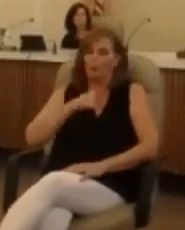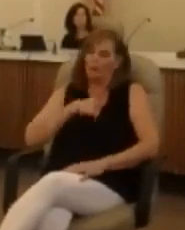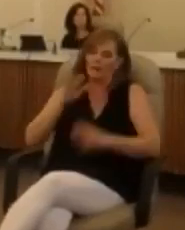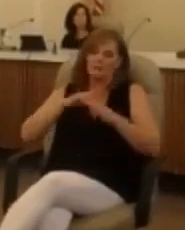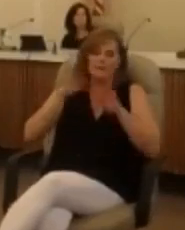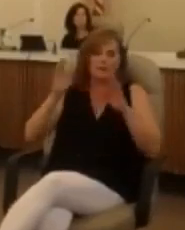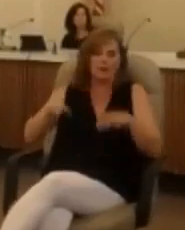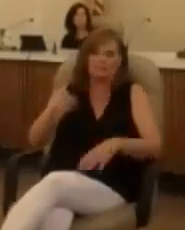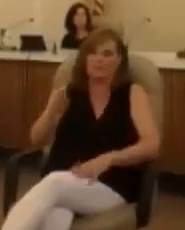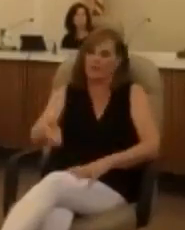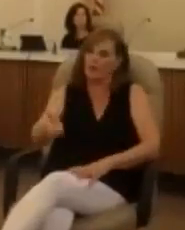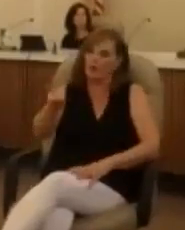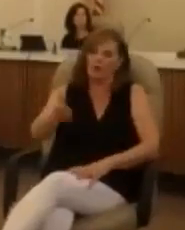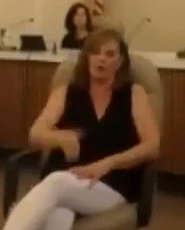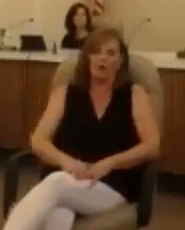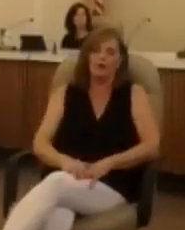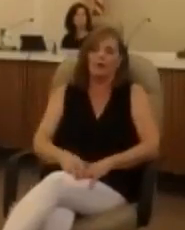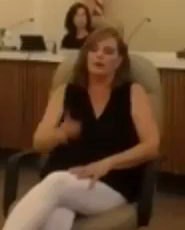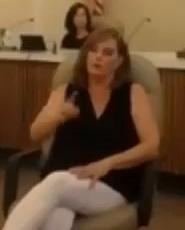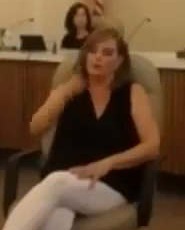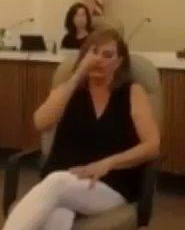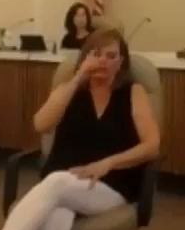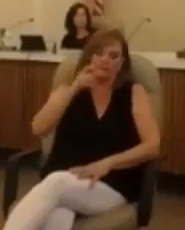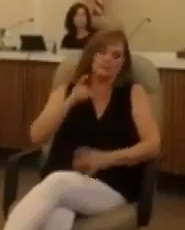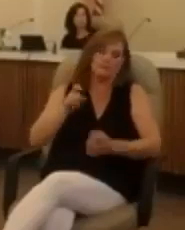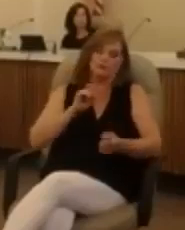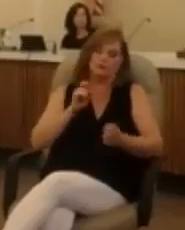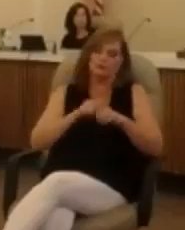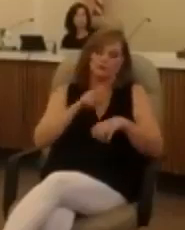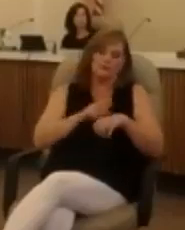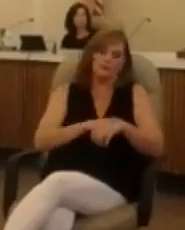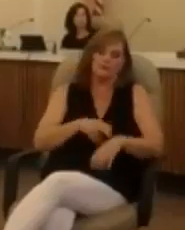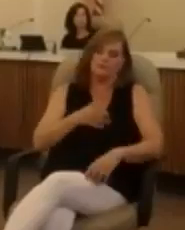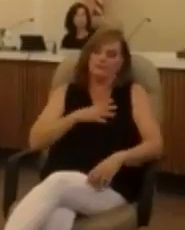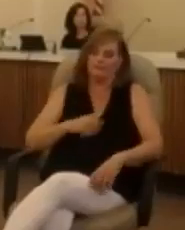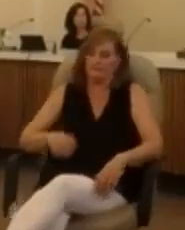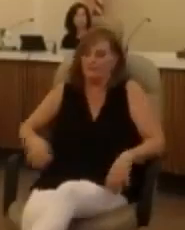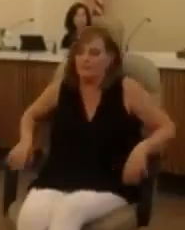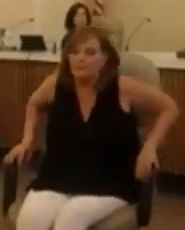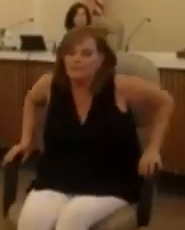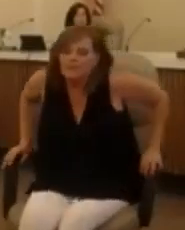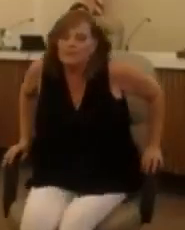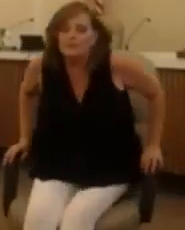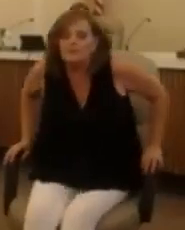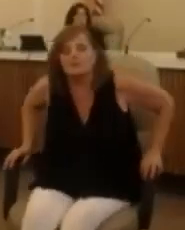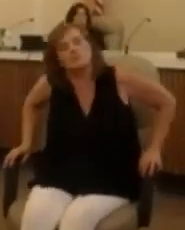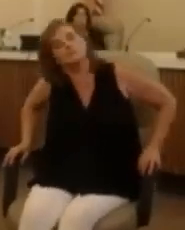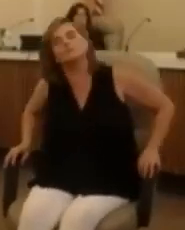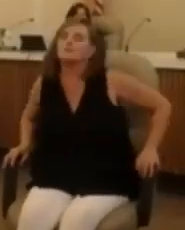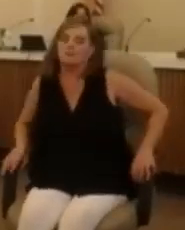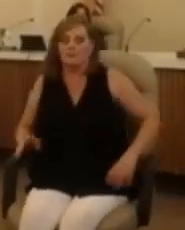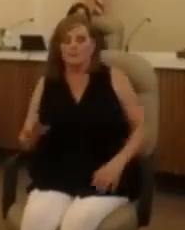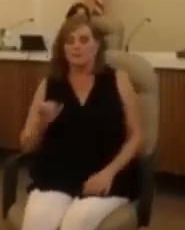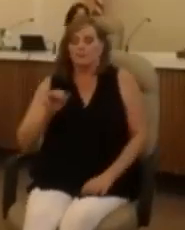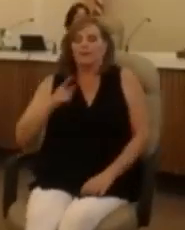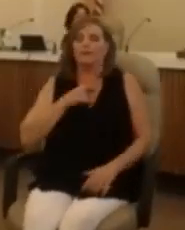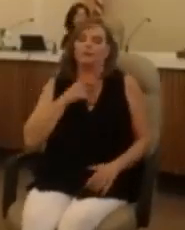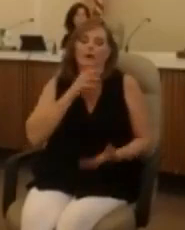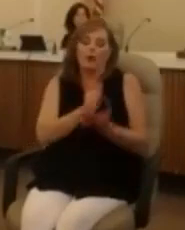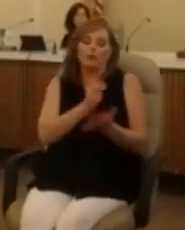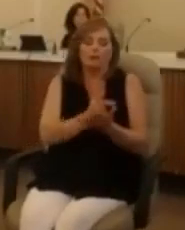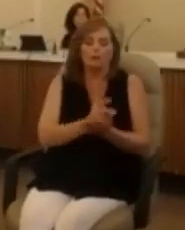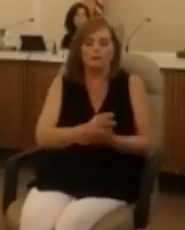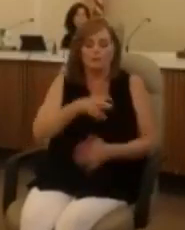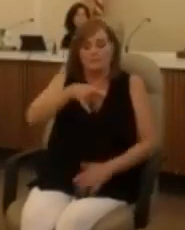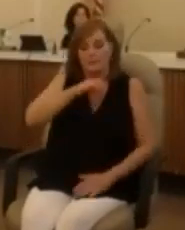think that a pavilion's going to change the nature, so first off, even if we approve the parkland today, it does not mean there's